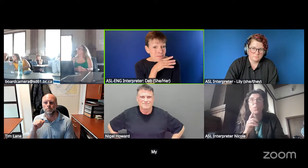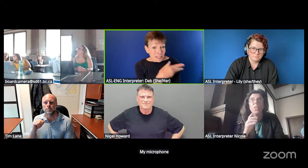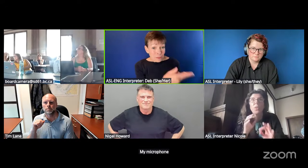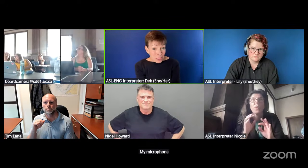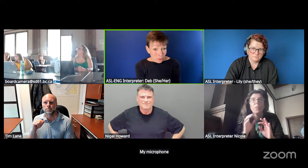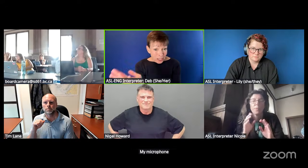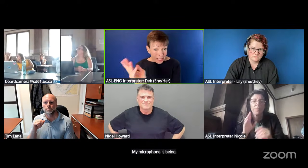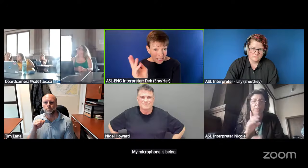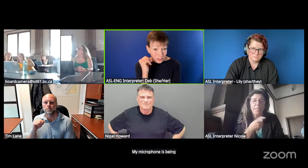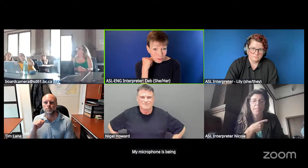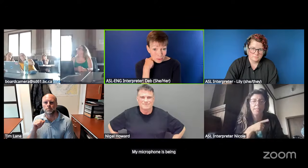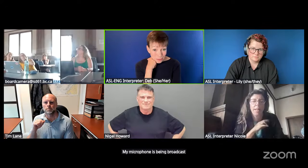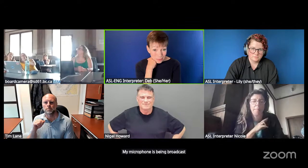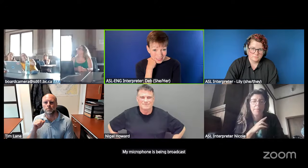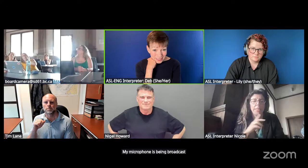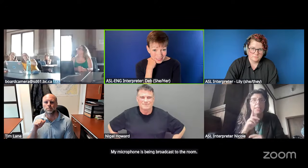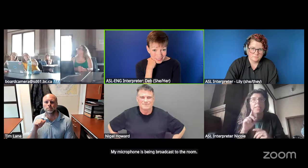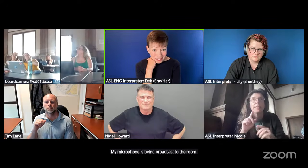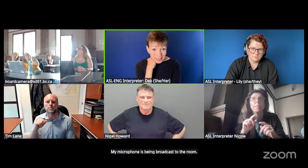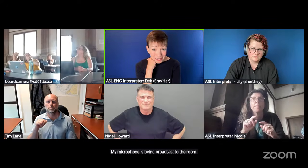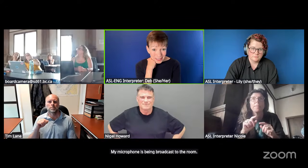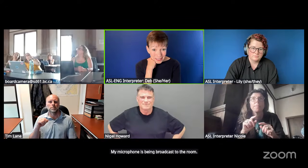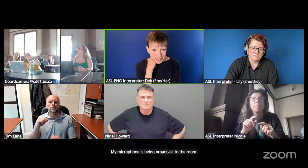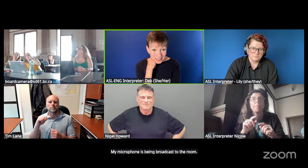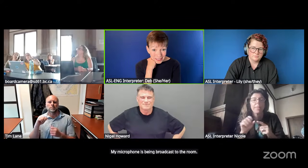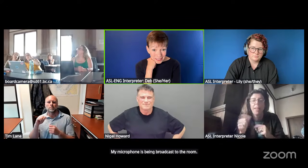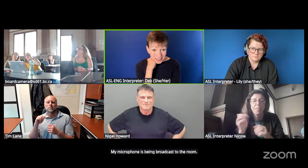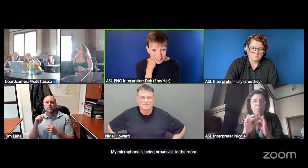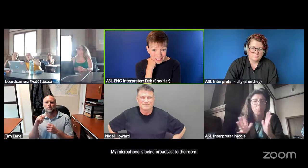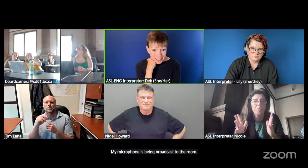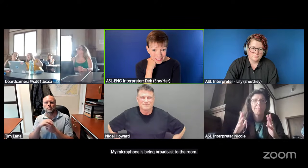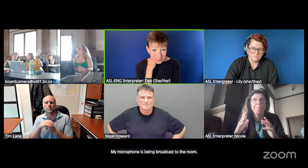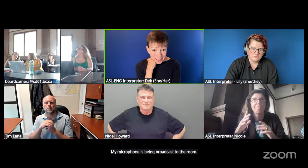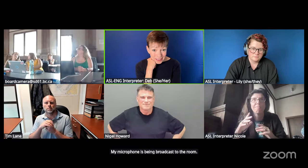microphone is being broadcast to the room.